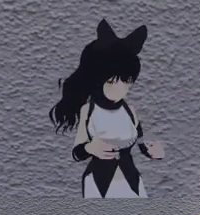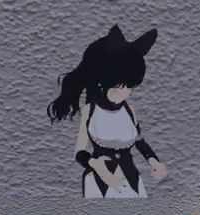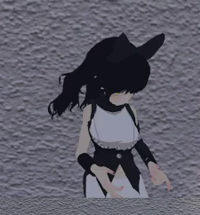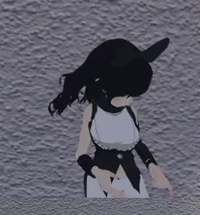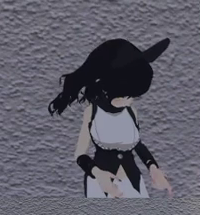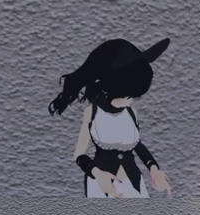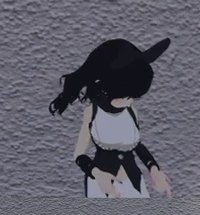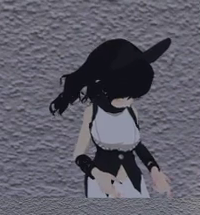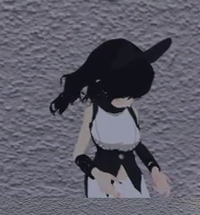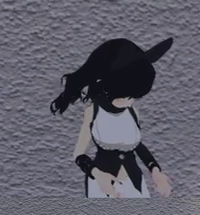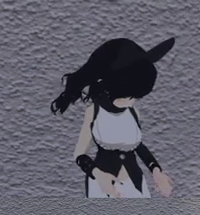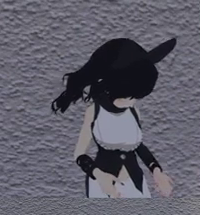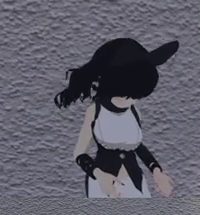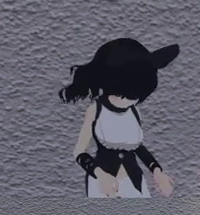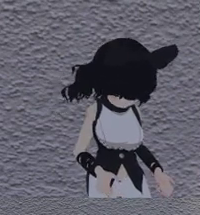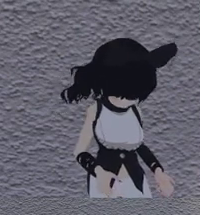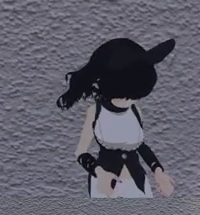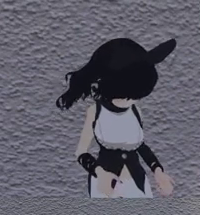Alright, good. Ugly.